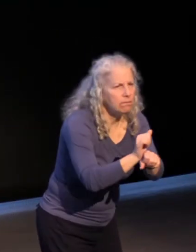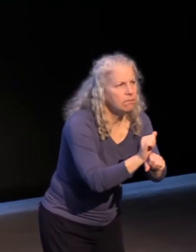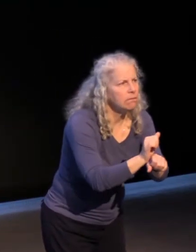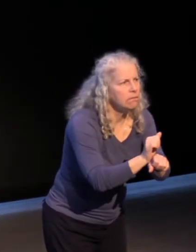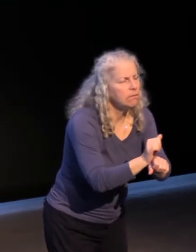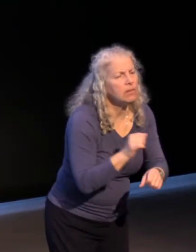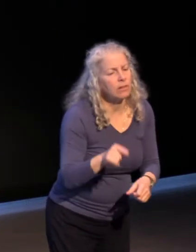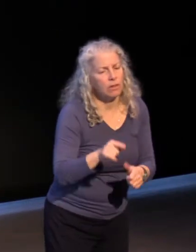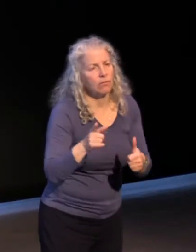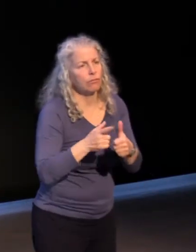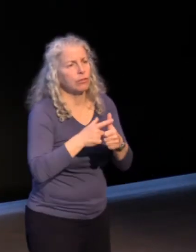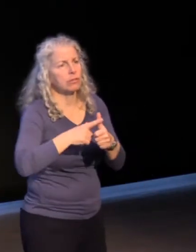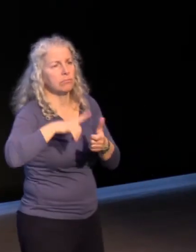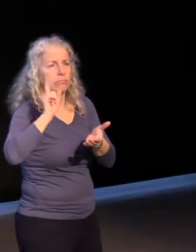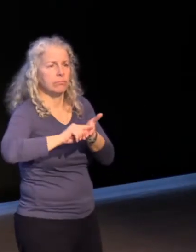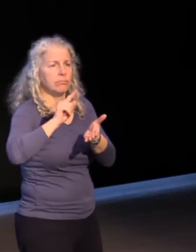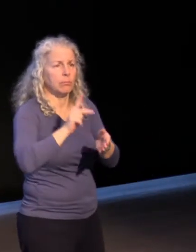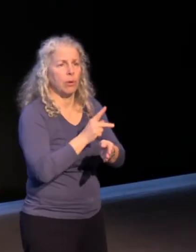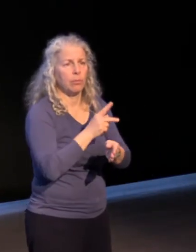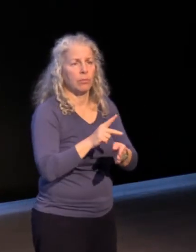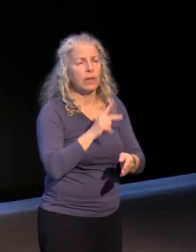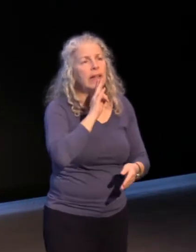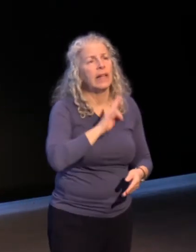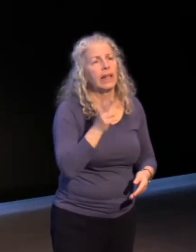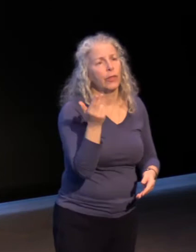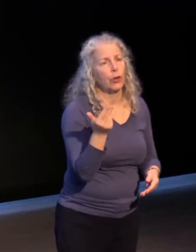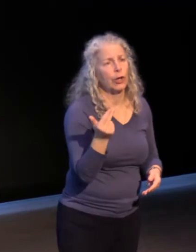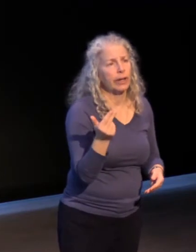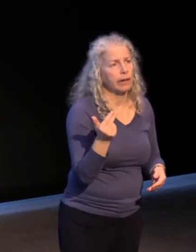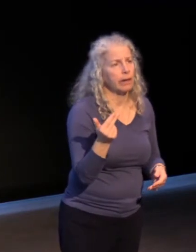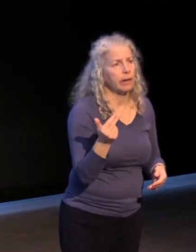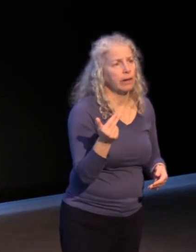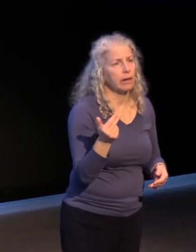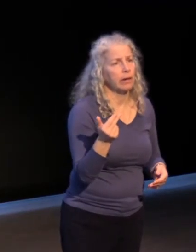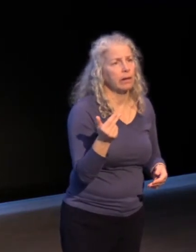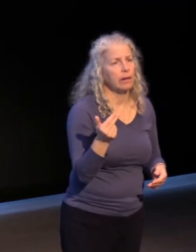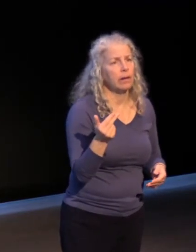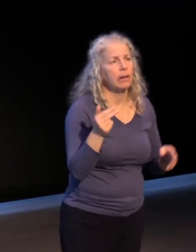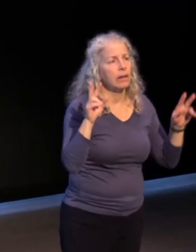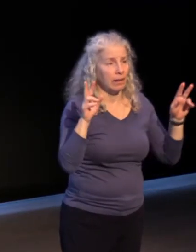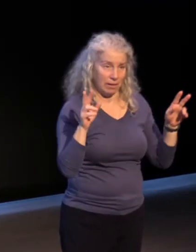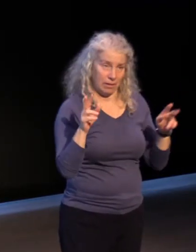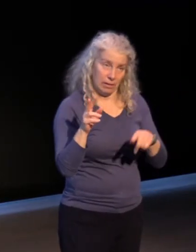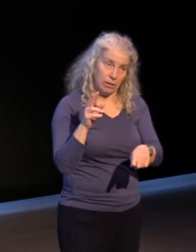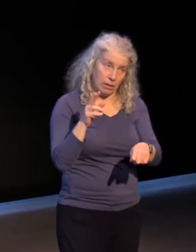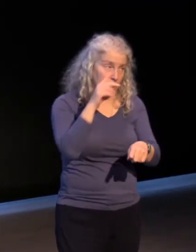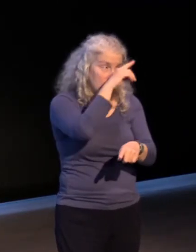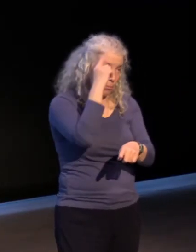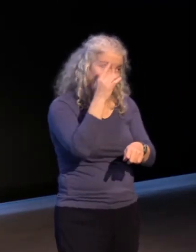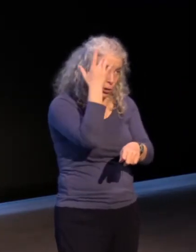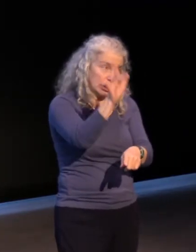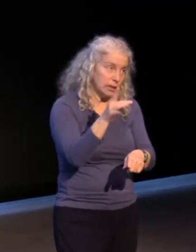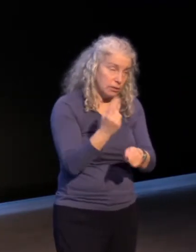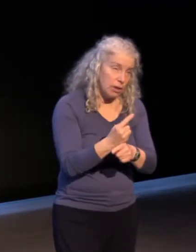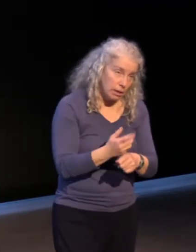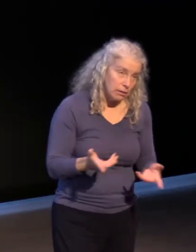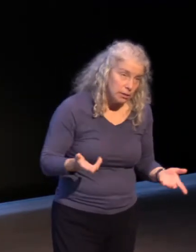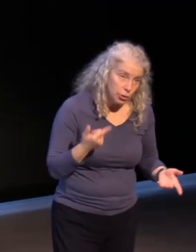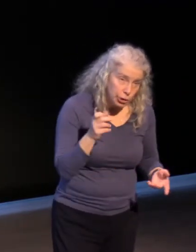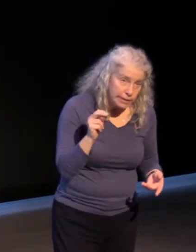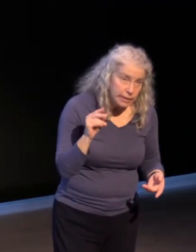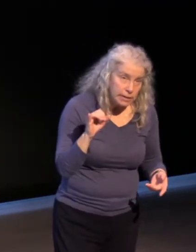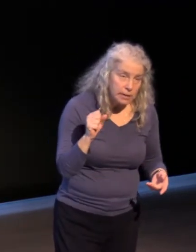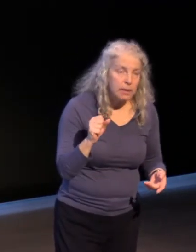Her first published poem came at the age of 13. That's Black genius, y'all, in a New